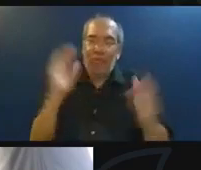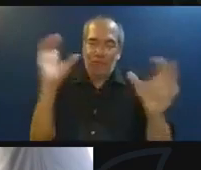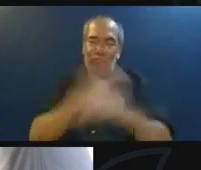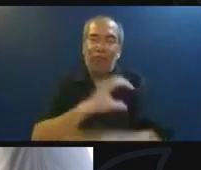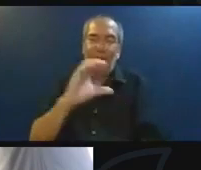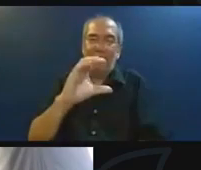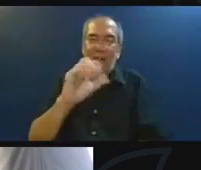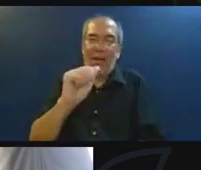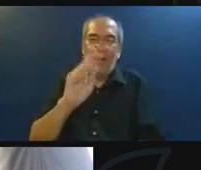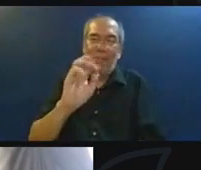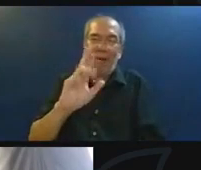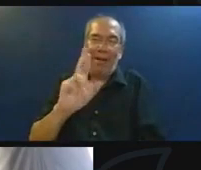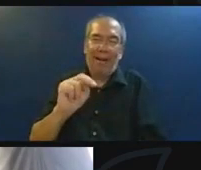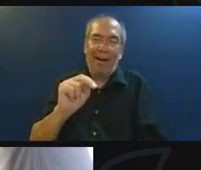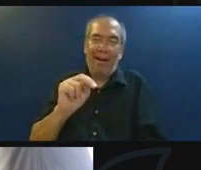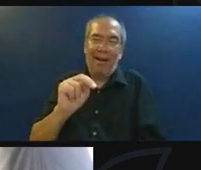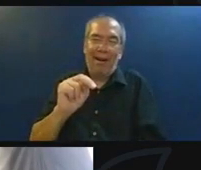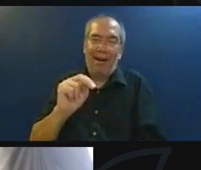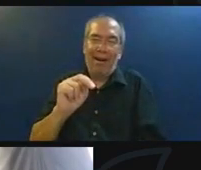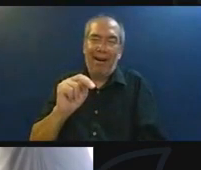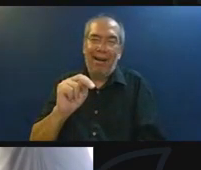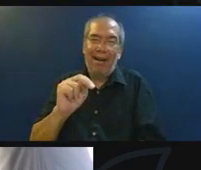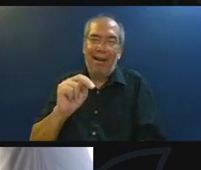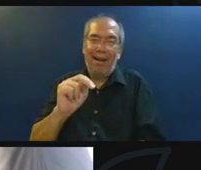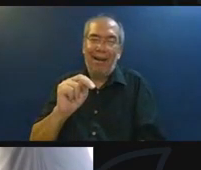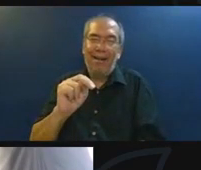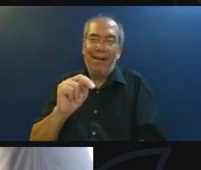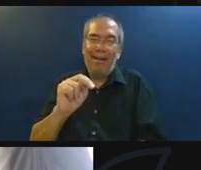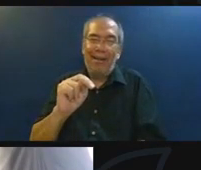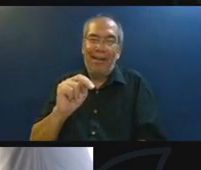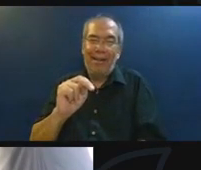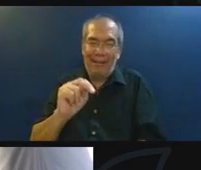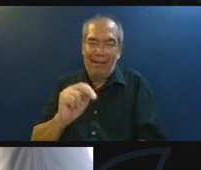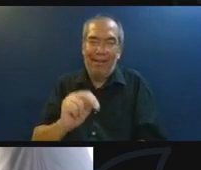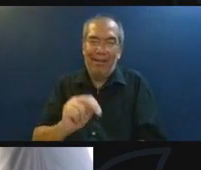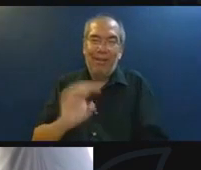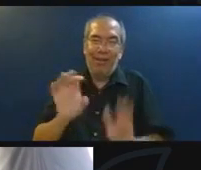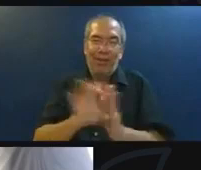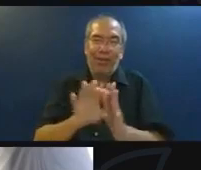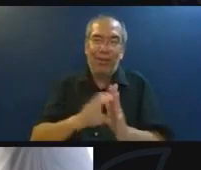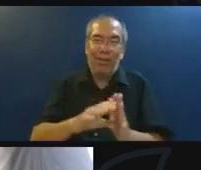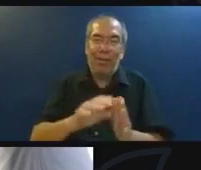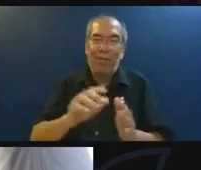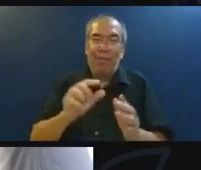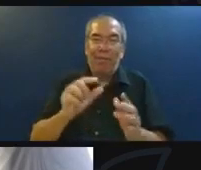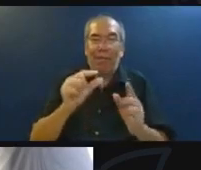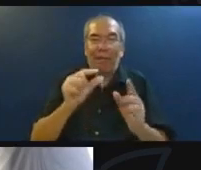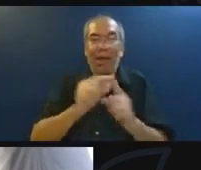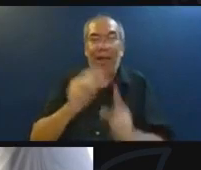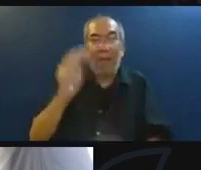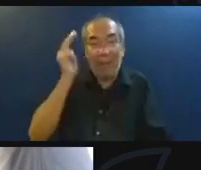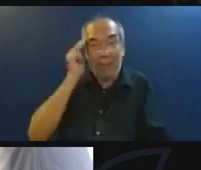But when it comes to spoken language, there are a lot of challenges. Because we never heard